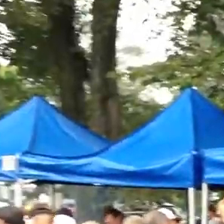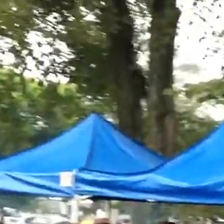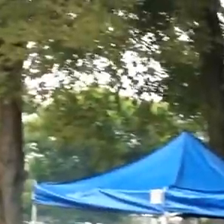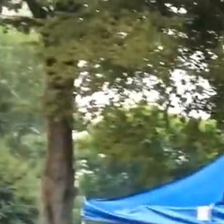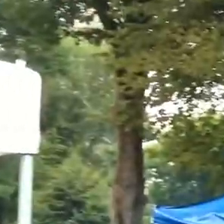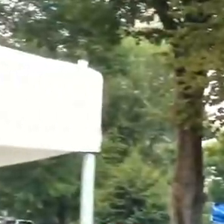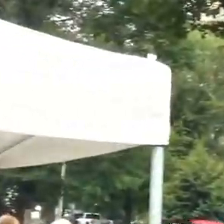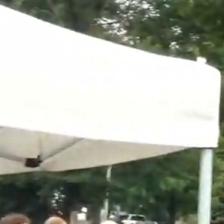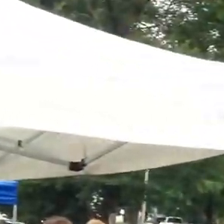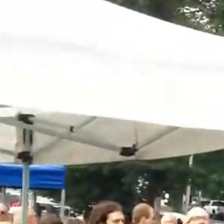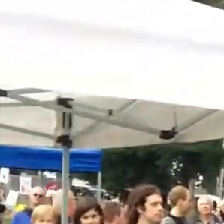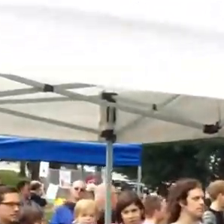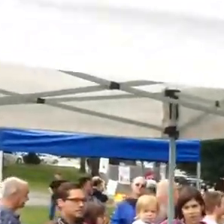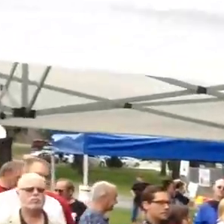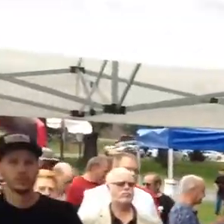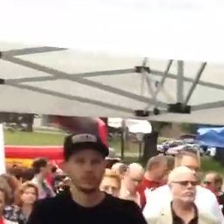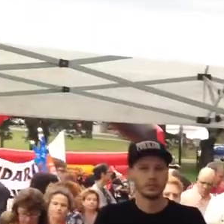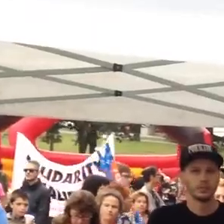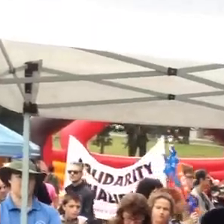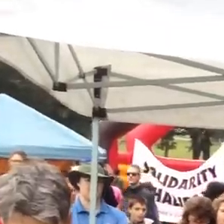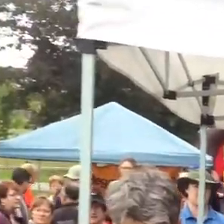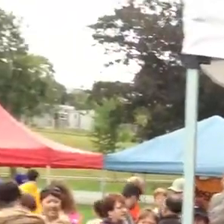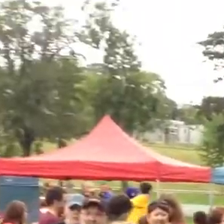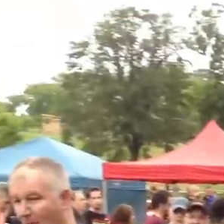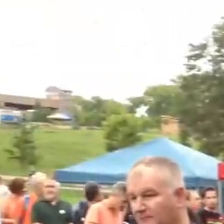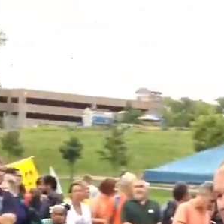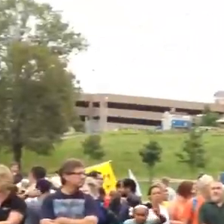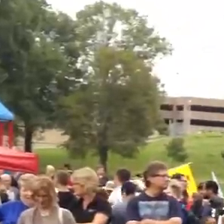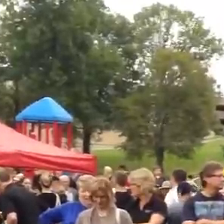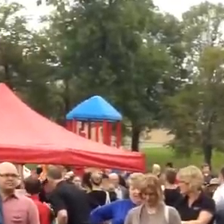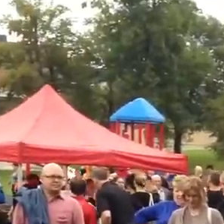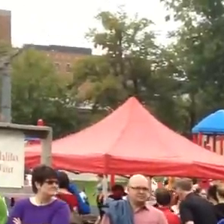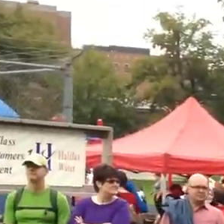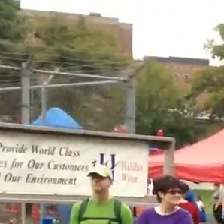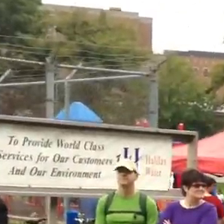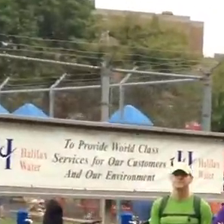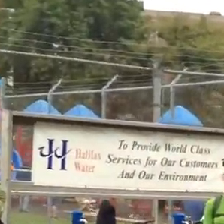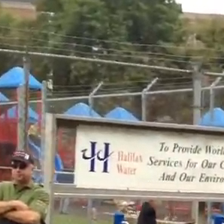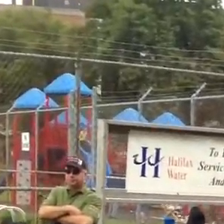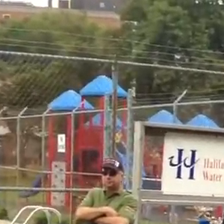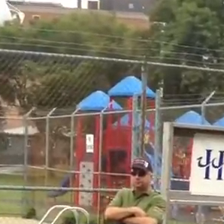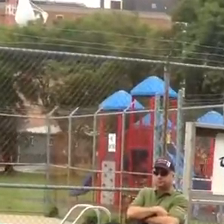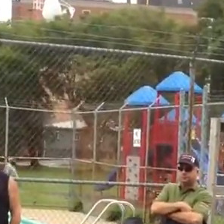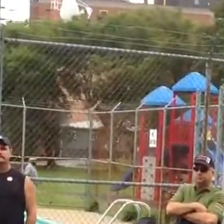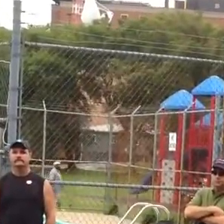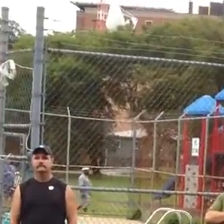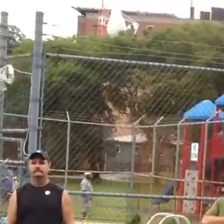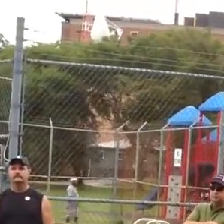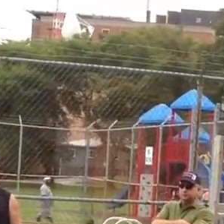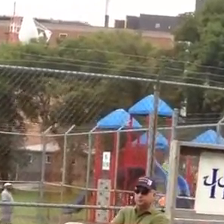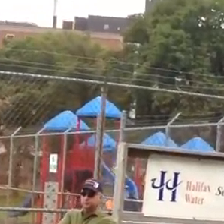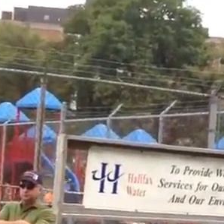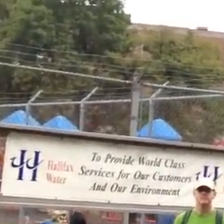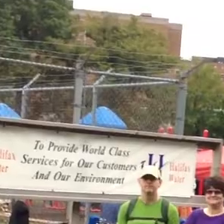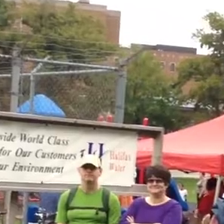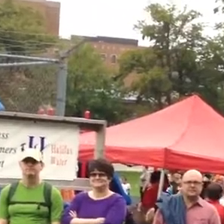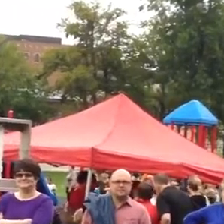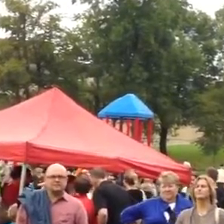dead. And standing there as big as life and smiling with